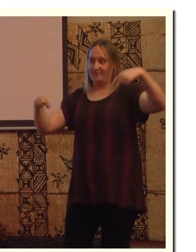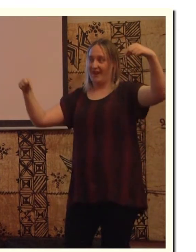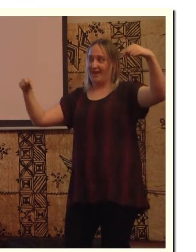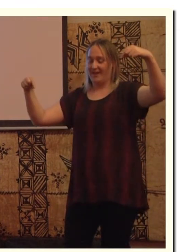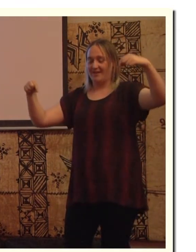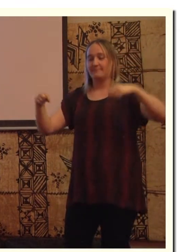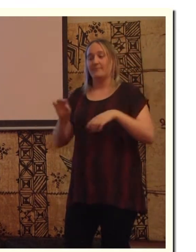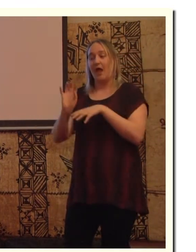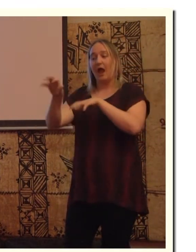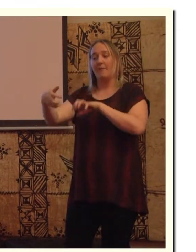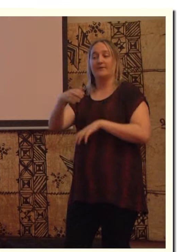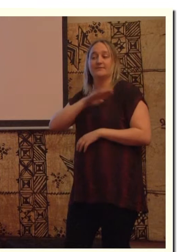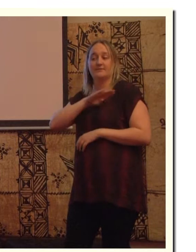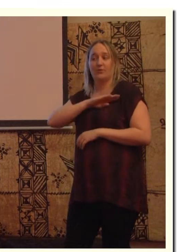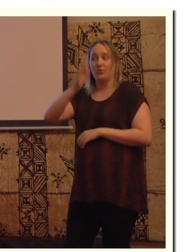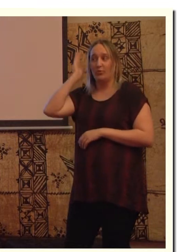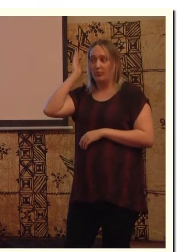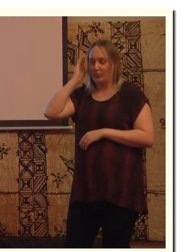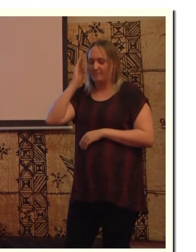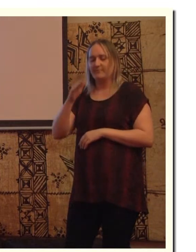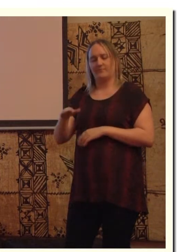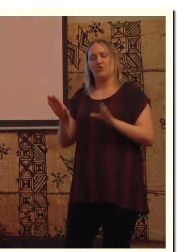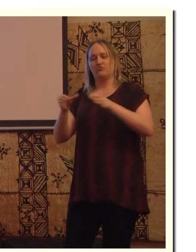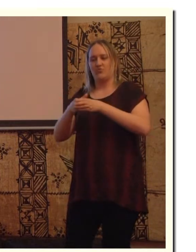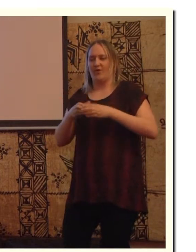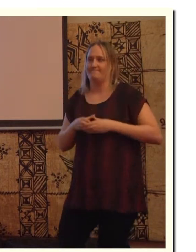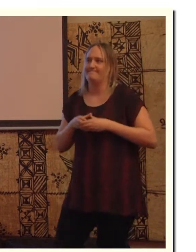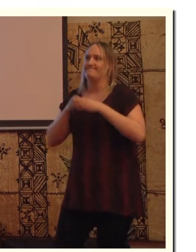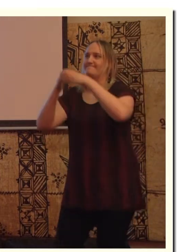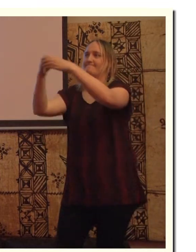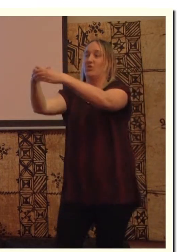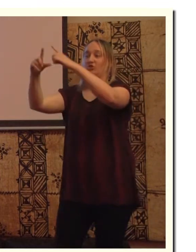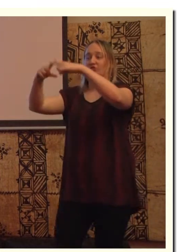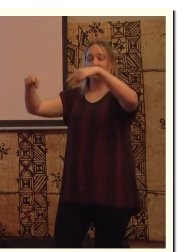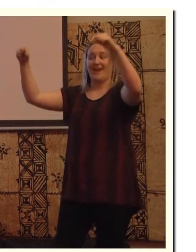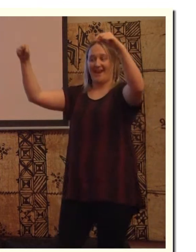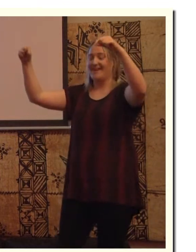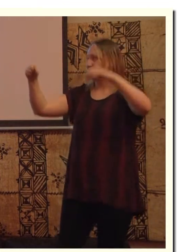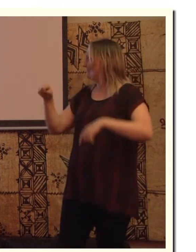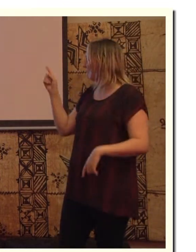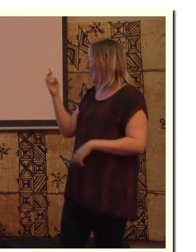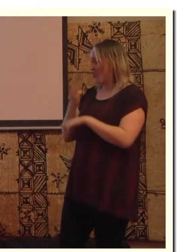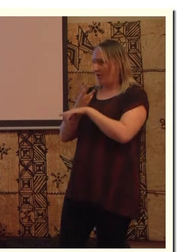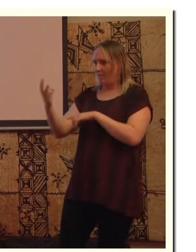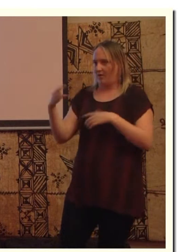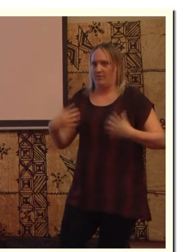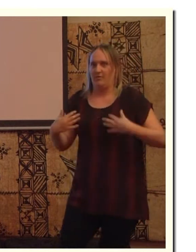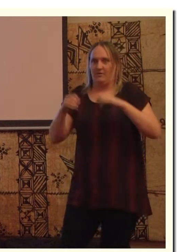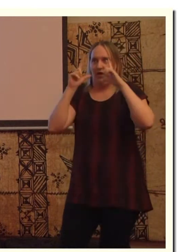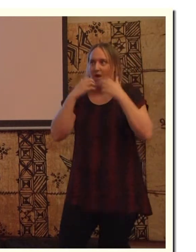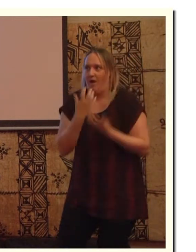me. When I was 13 at Carmore Intermediate, I went on a school trip to Japan. We went together